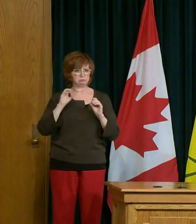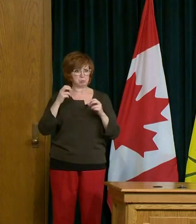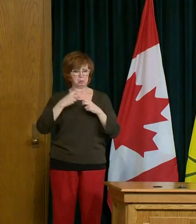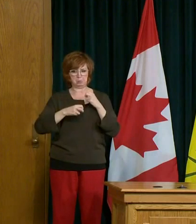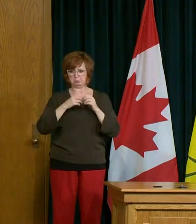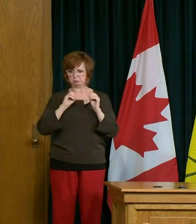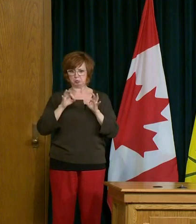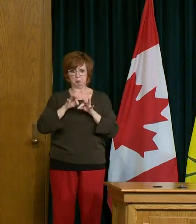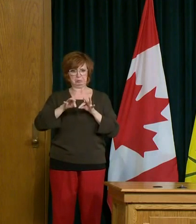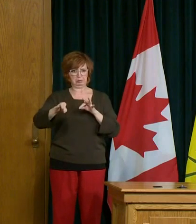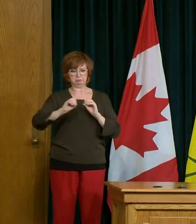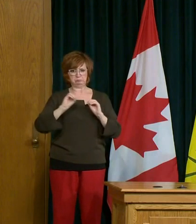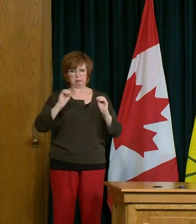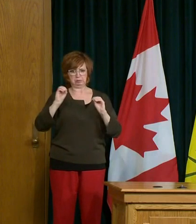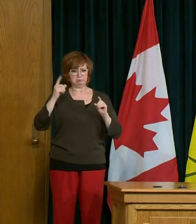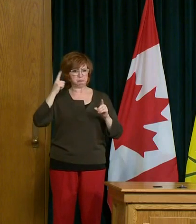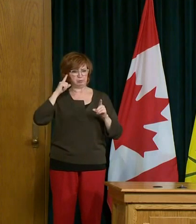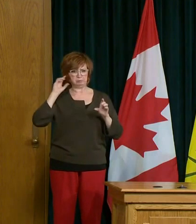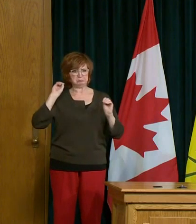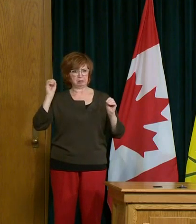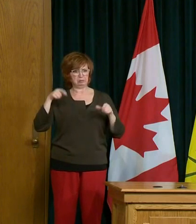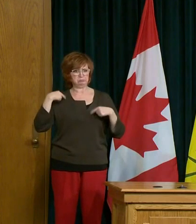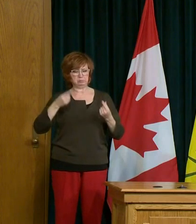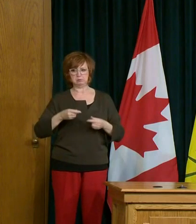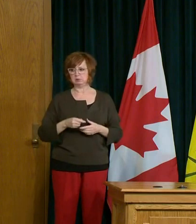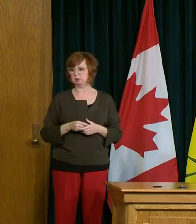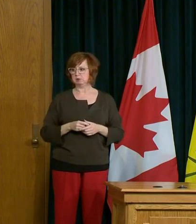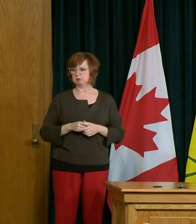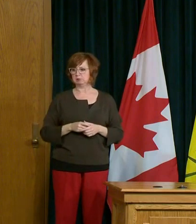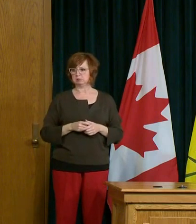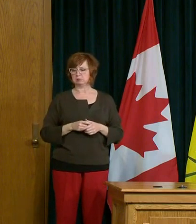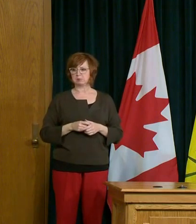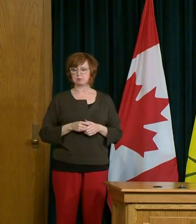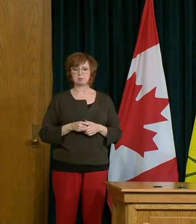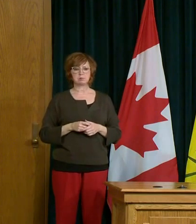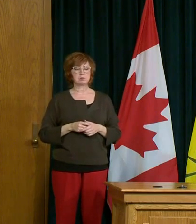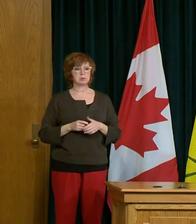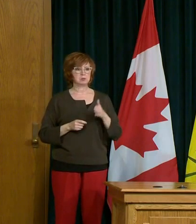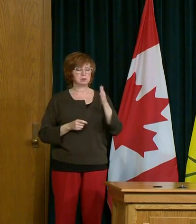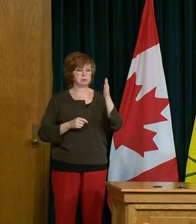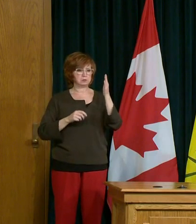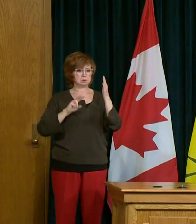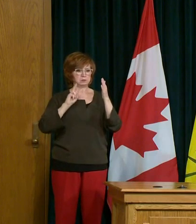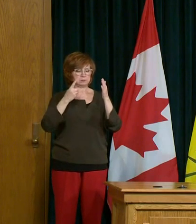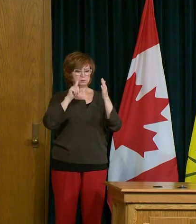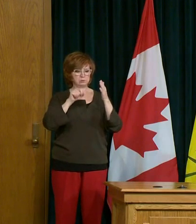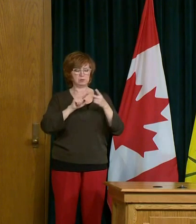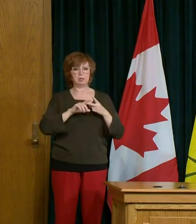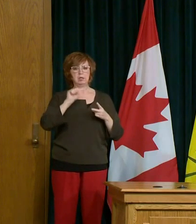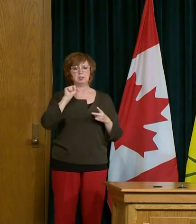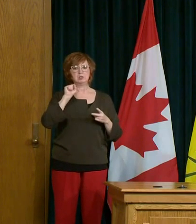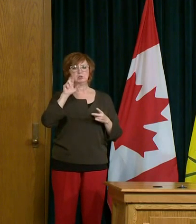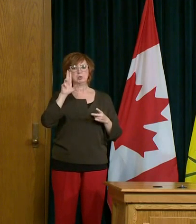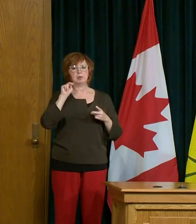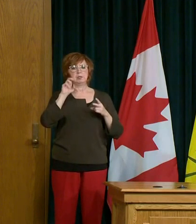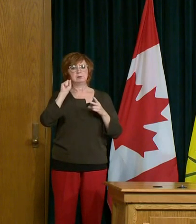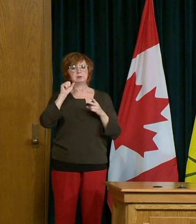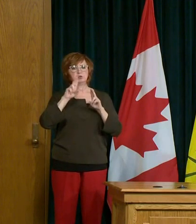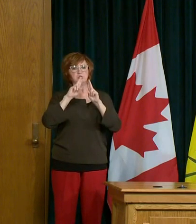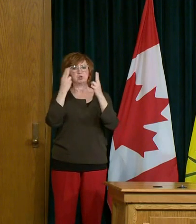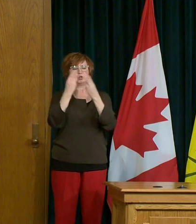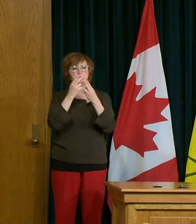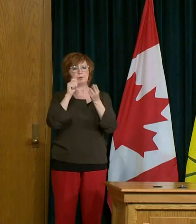No delays. Follow up, Alicia? Yes, please. The Saskatchewan Union of Nurses says it